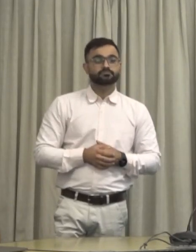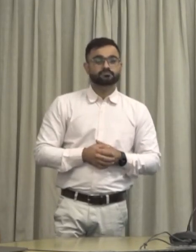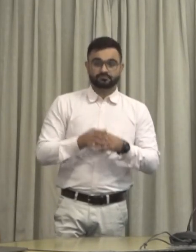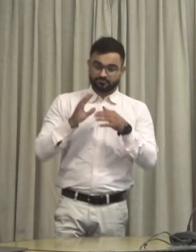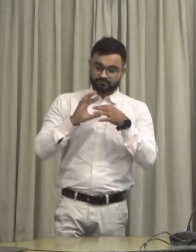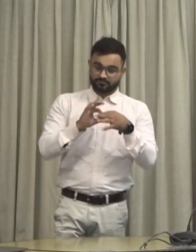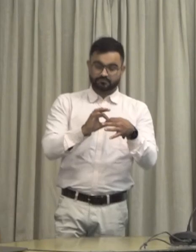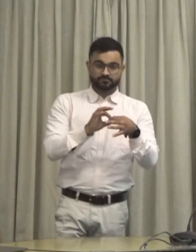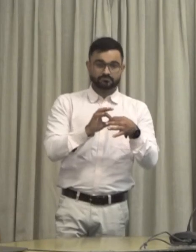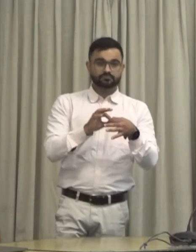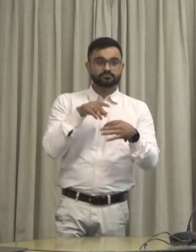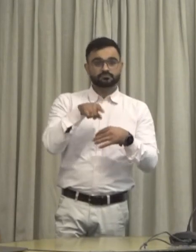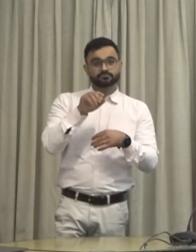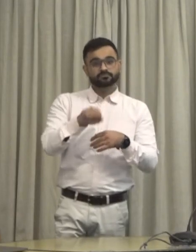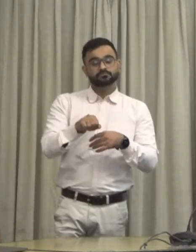prolongation in this state